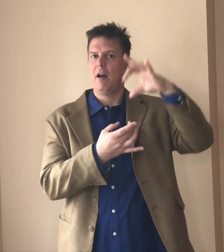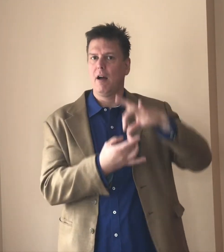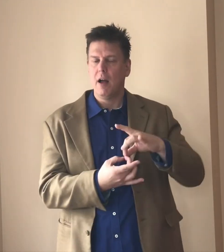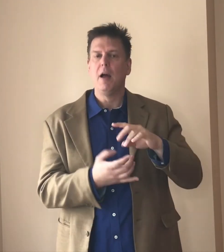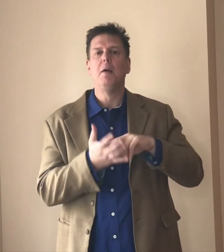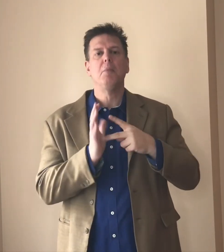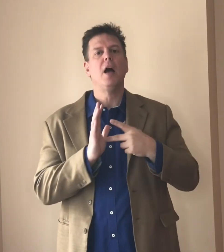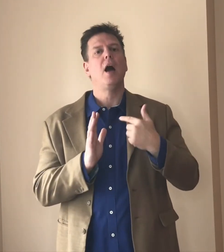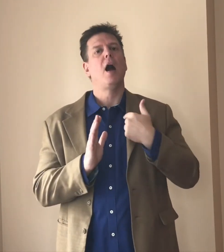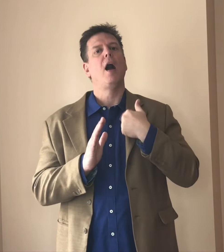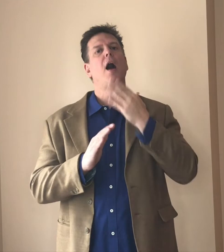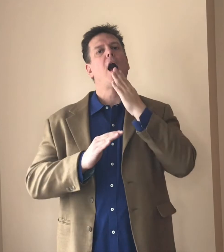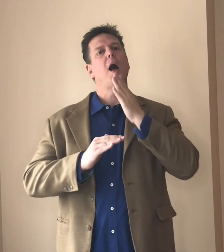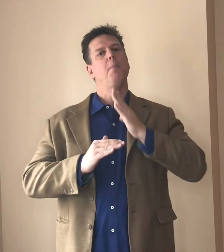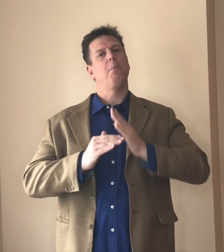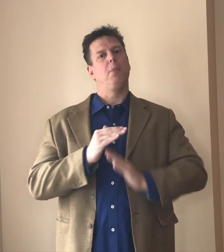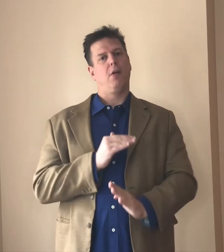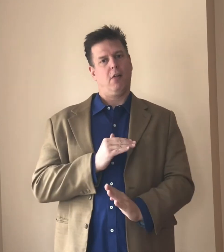being humble.